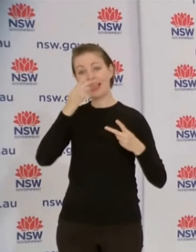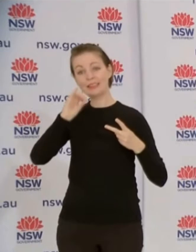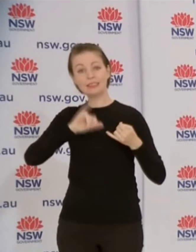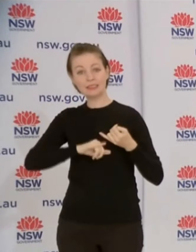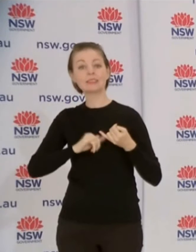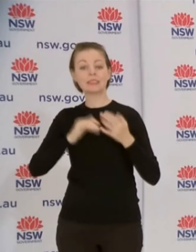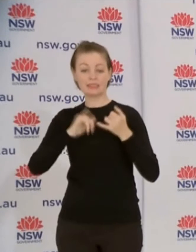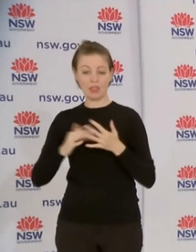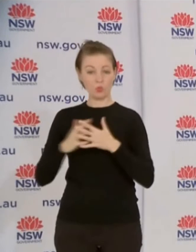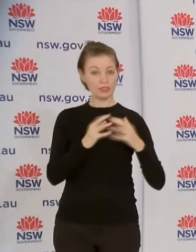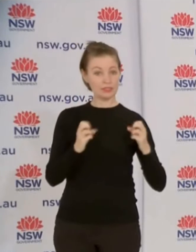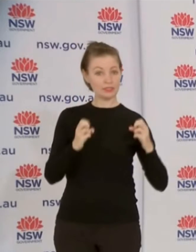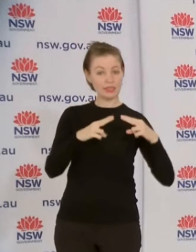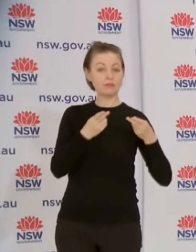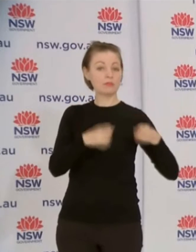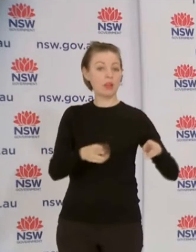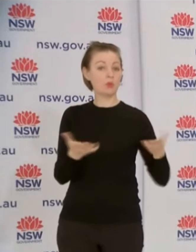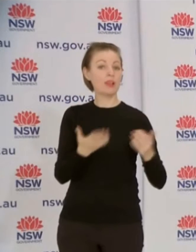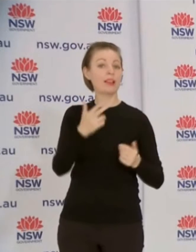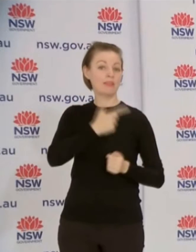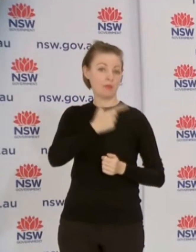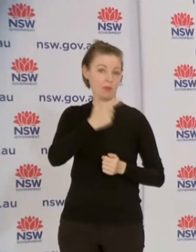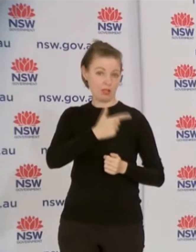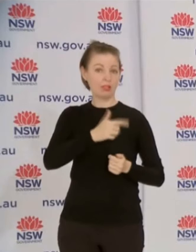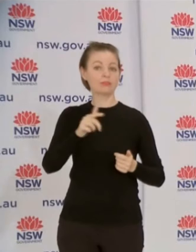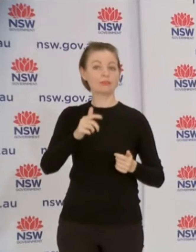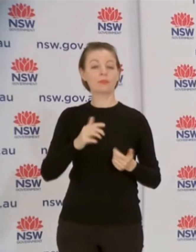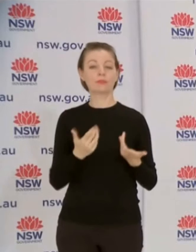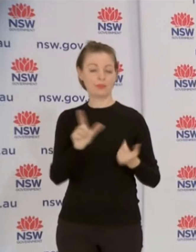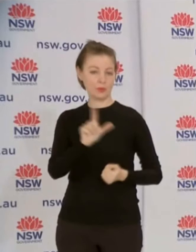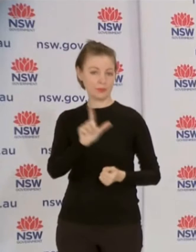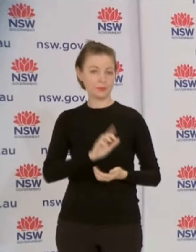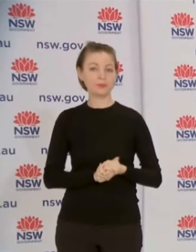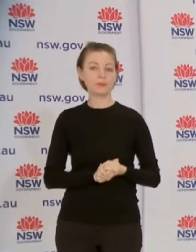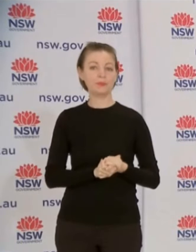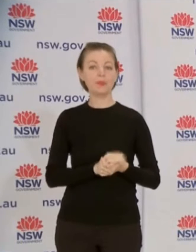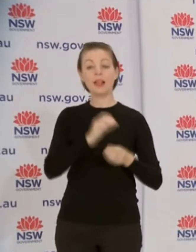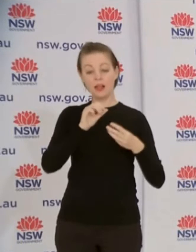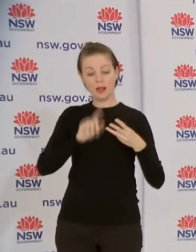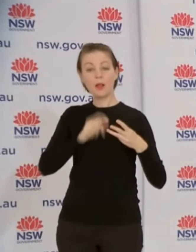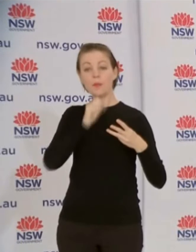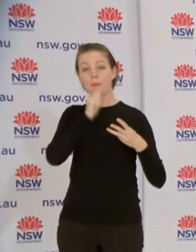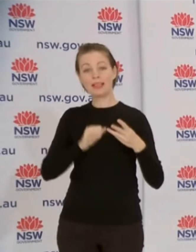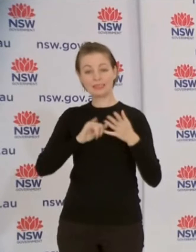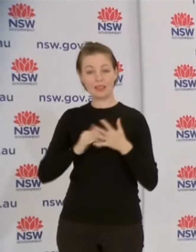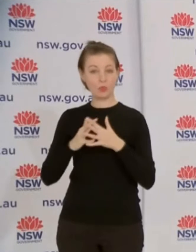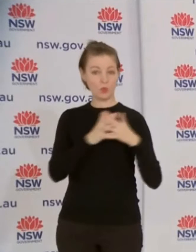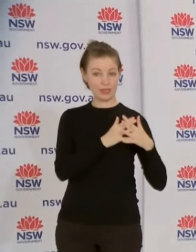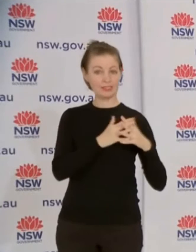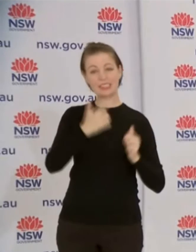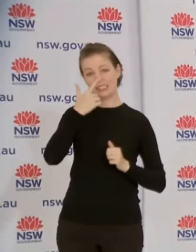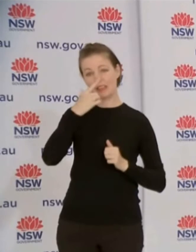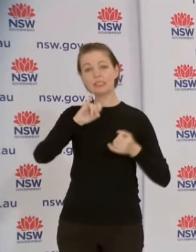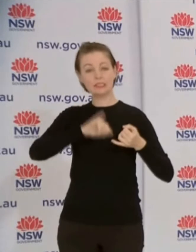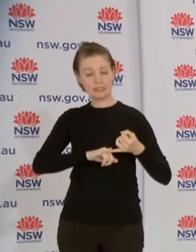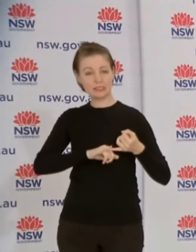Hospital. She was not vaccinated. A man in his 70s from southwestern Sydney died at Liverpool Hospital, and he acquired his infection